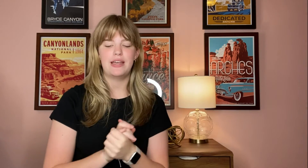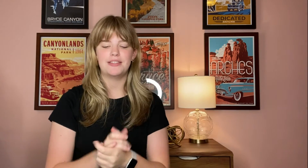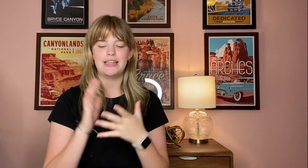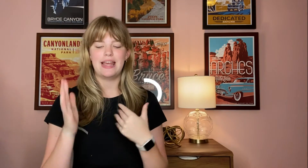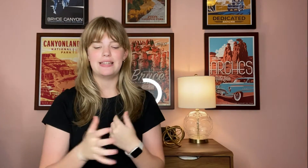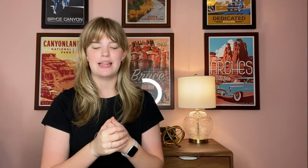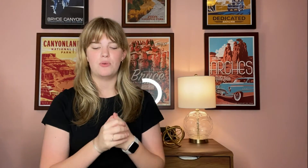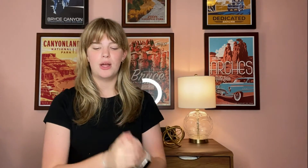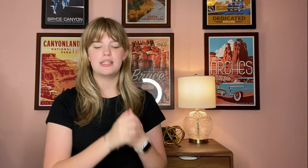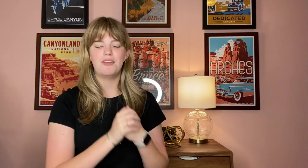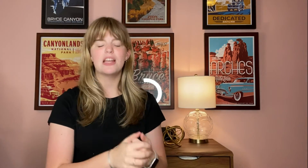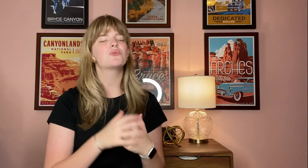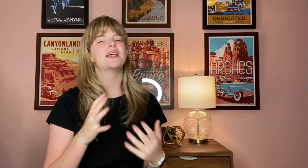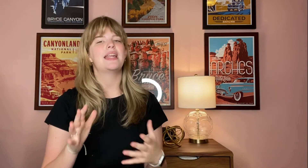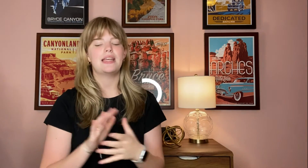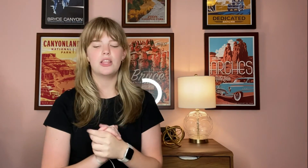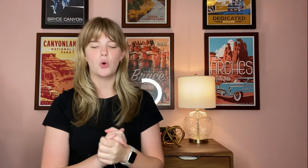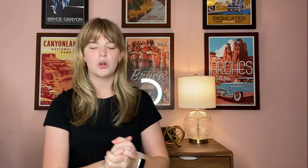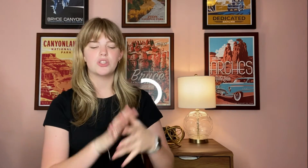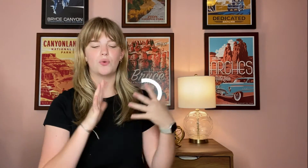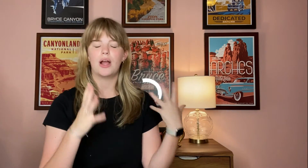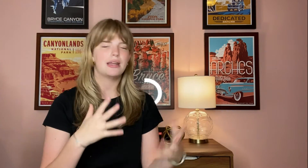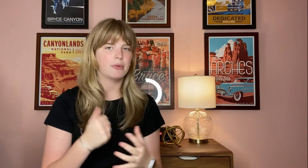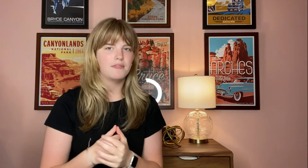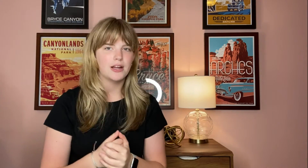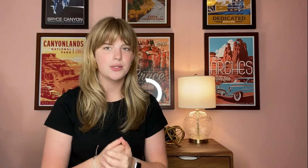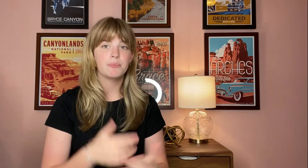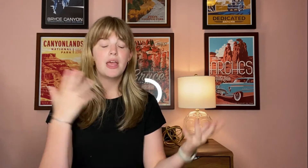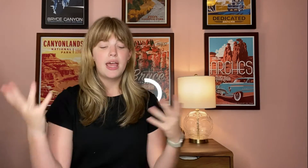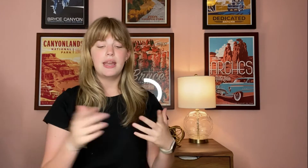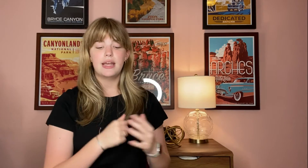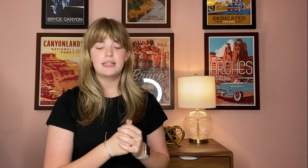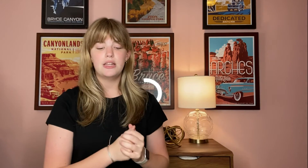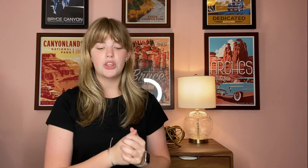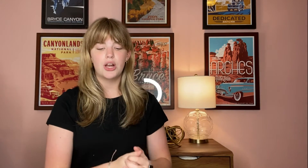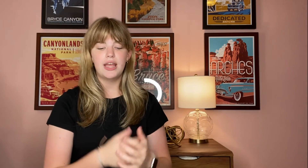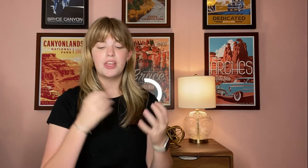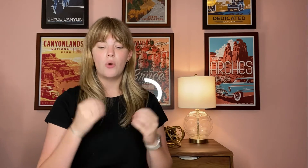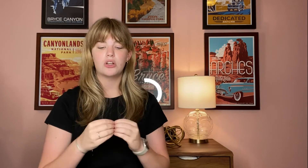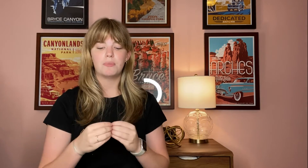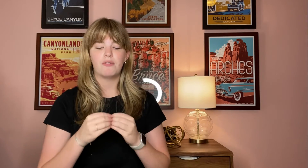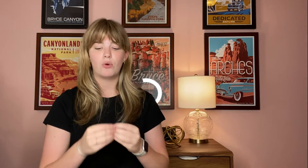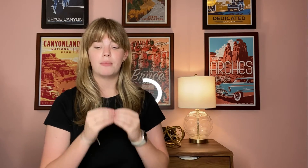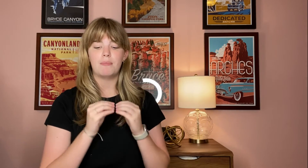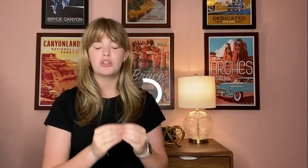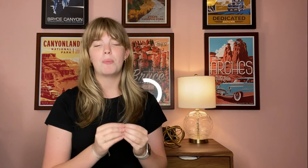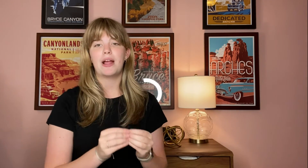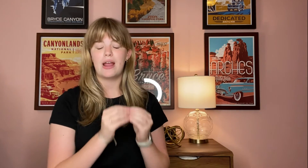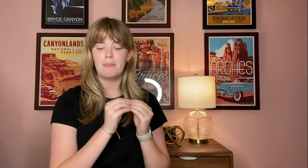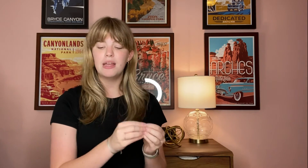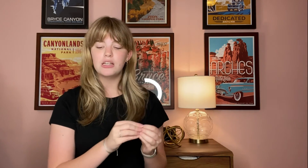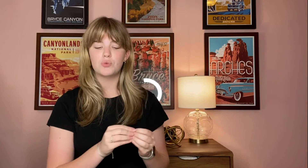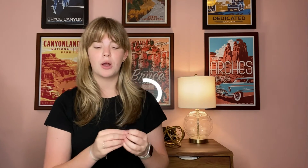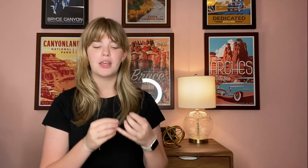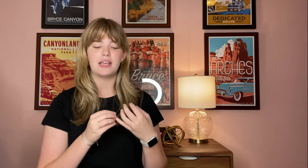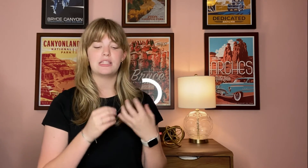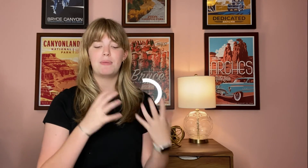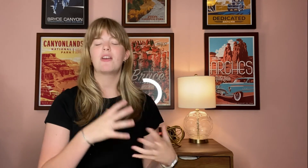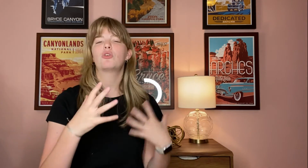in 1891, civilians resided in the quarters for a number of years. In 1930, the owners performed much repair and maintenance work, thus sparing the